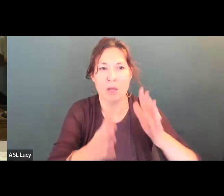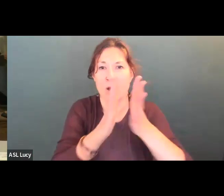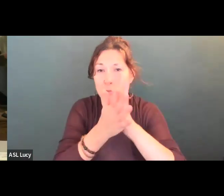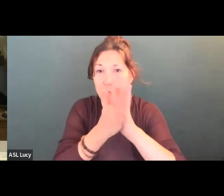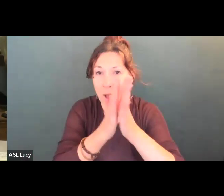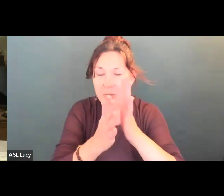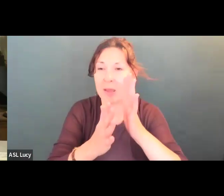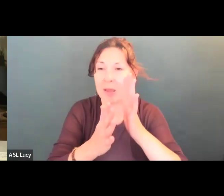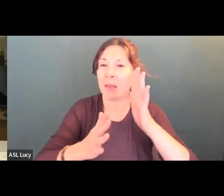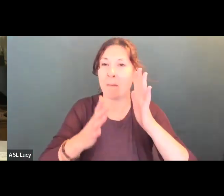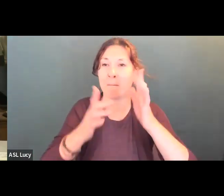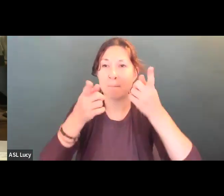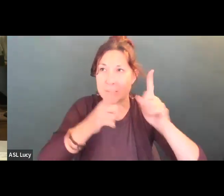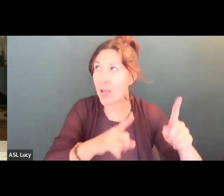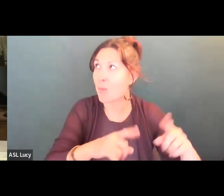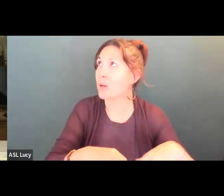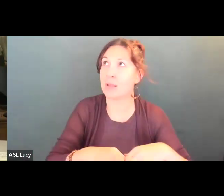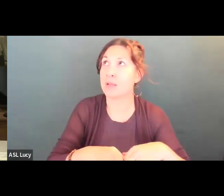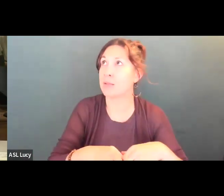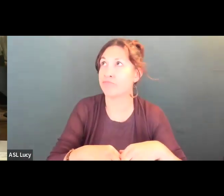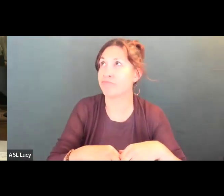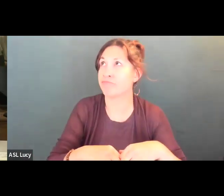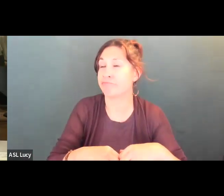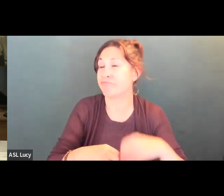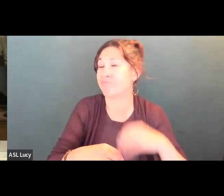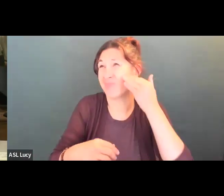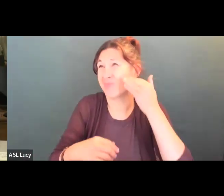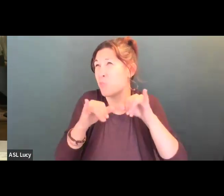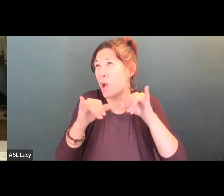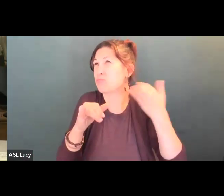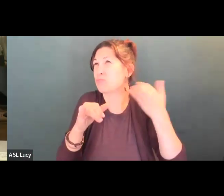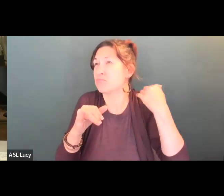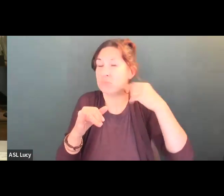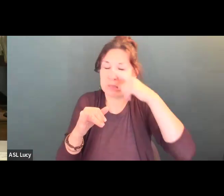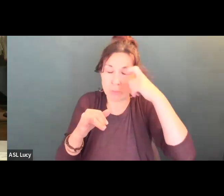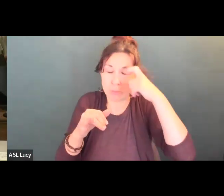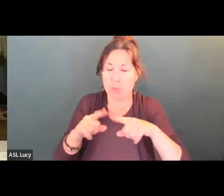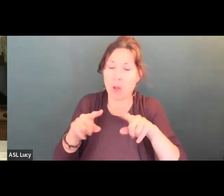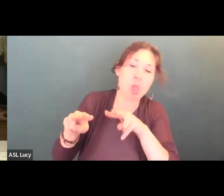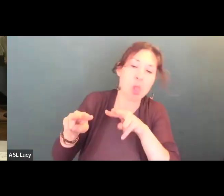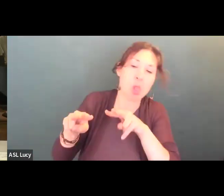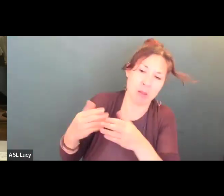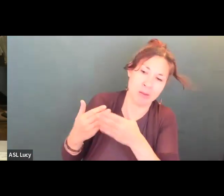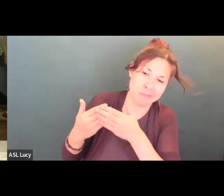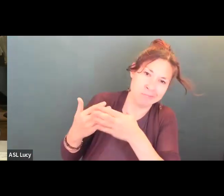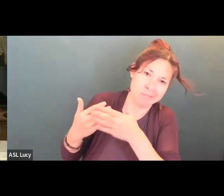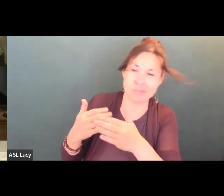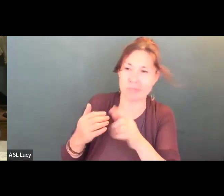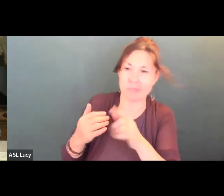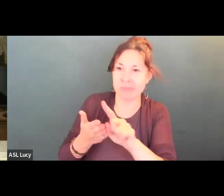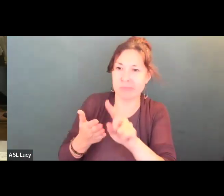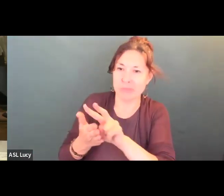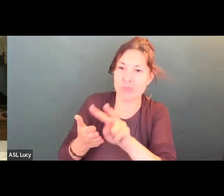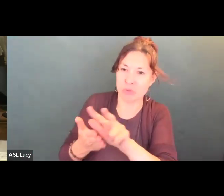happened over the summer and will, happen over the, next week and coming weeks is the routes will